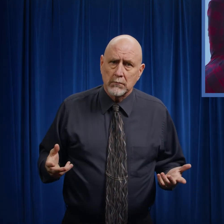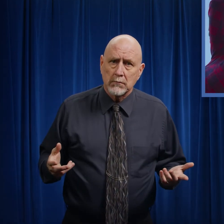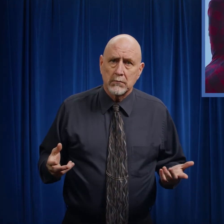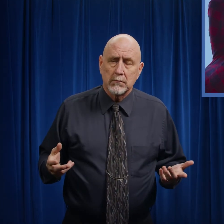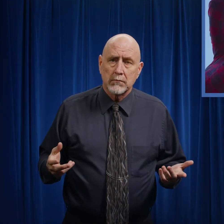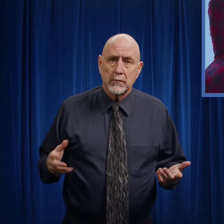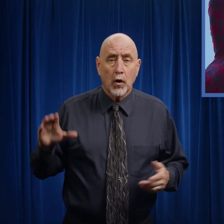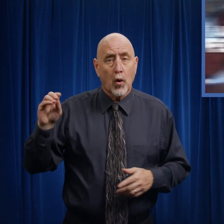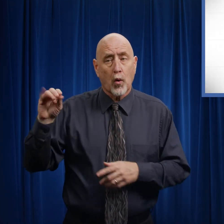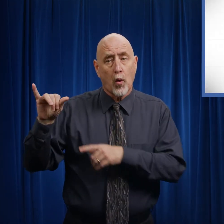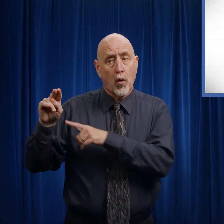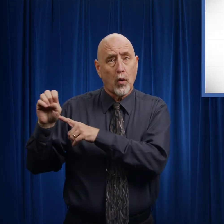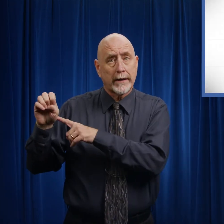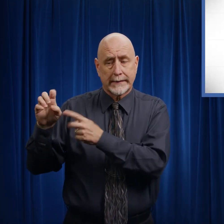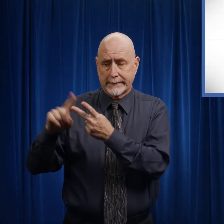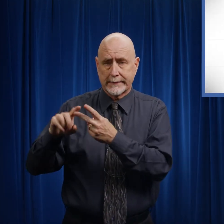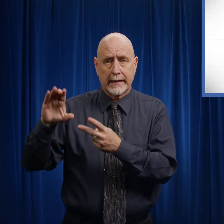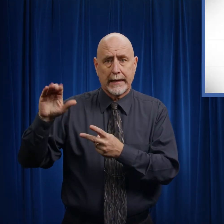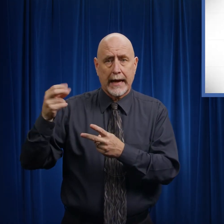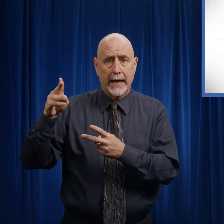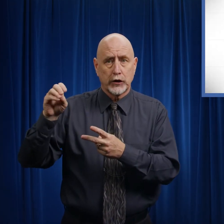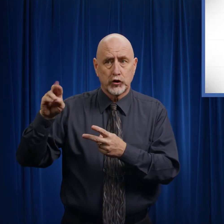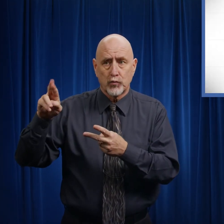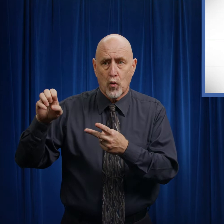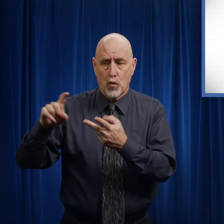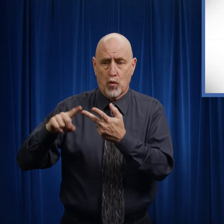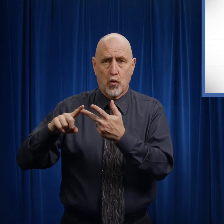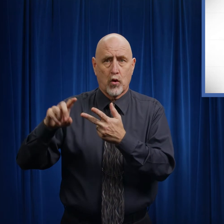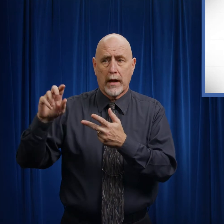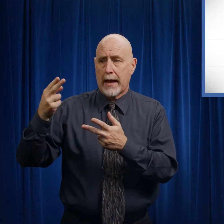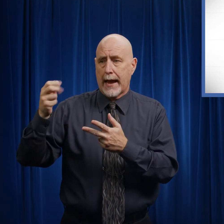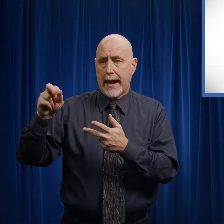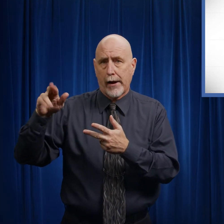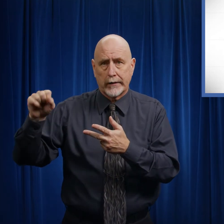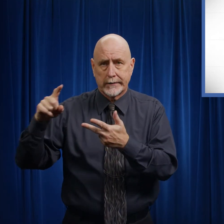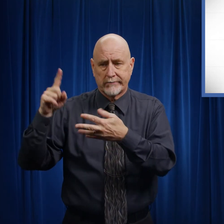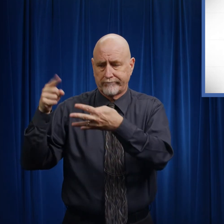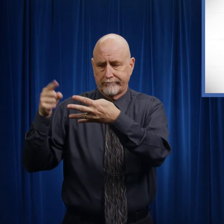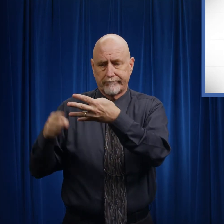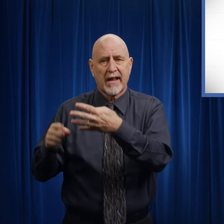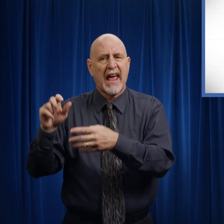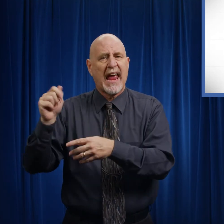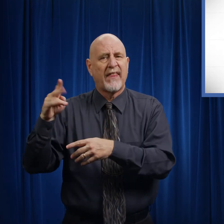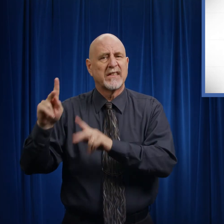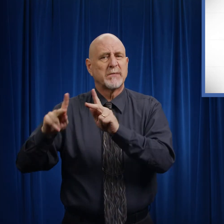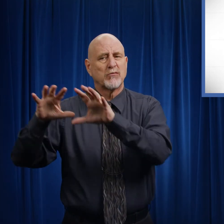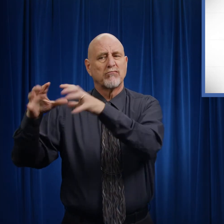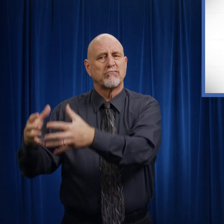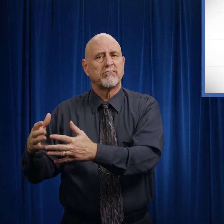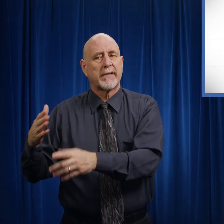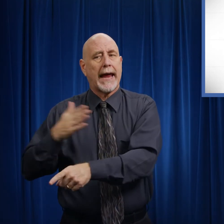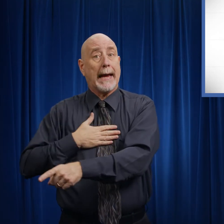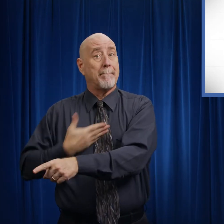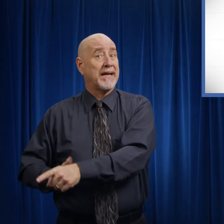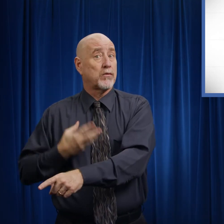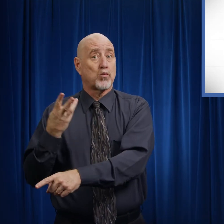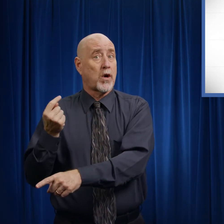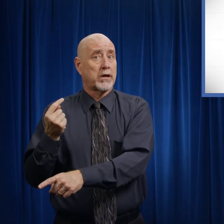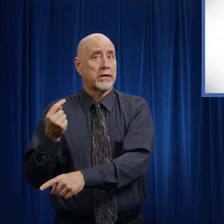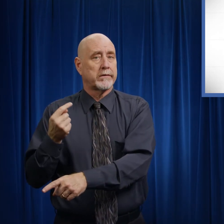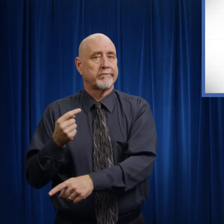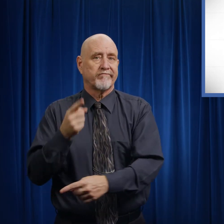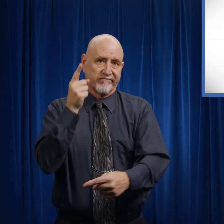are people. What Coyne and Cashmore and Sam Harris and other atheists are